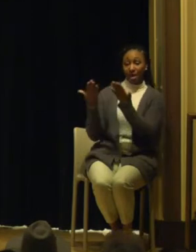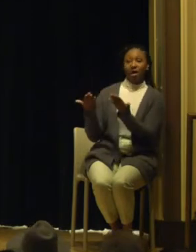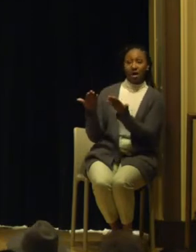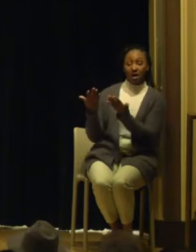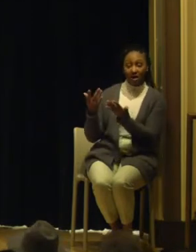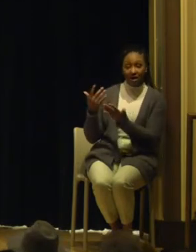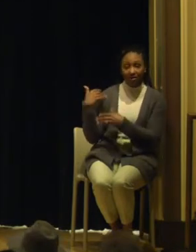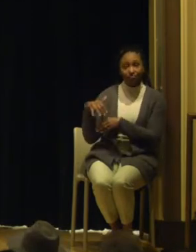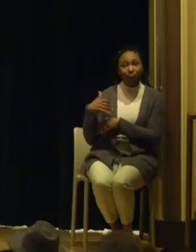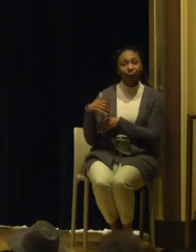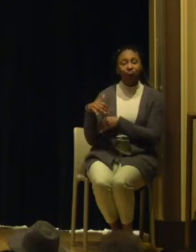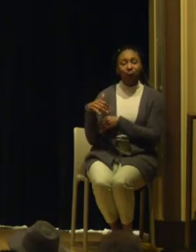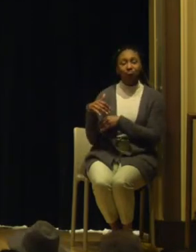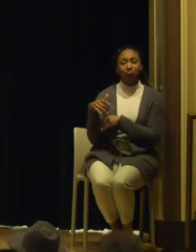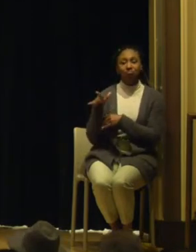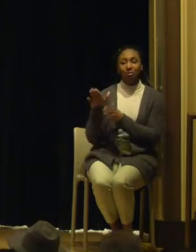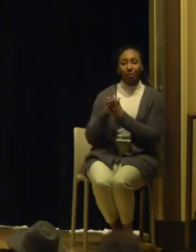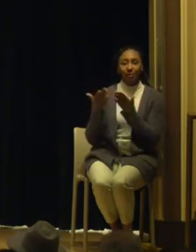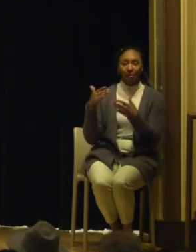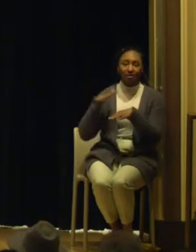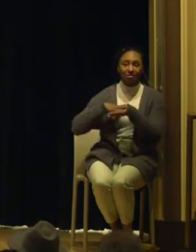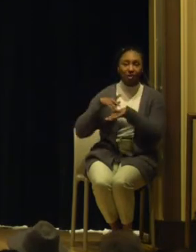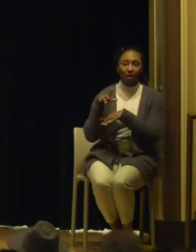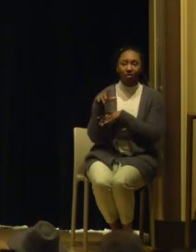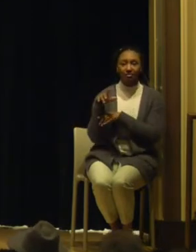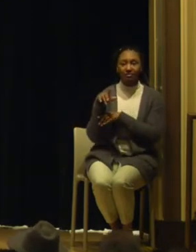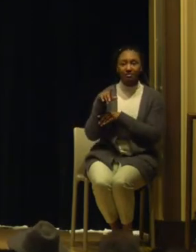fitting event for International Women's Day.